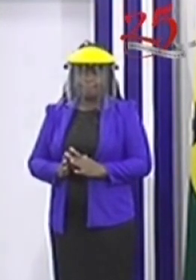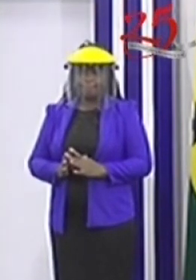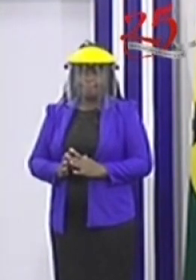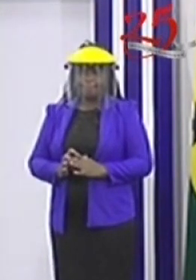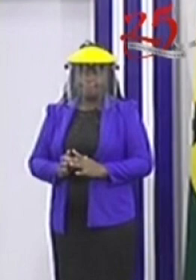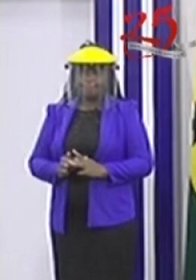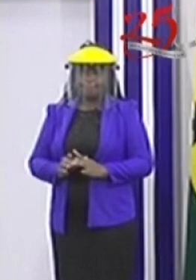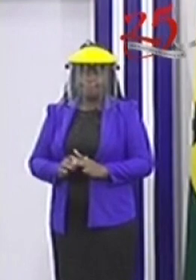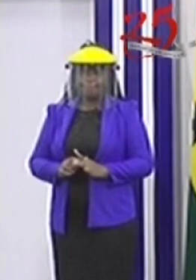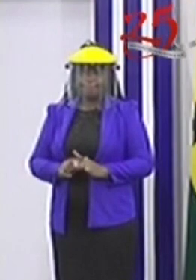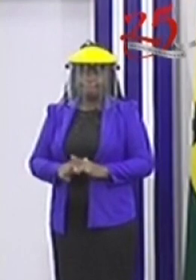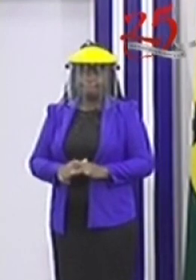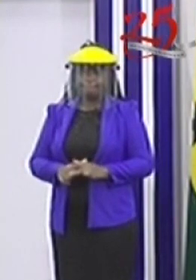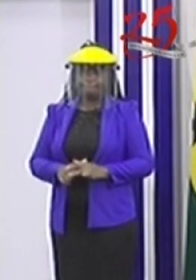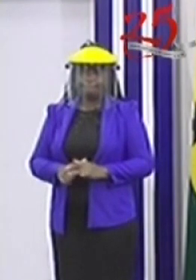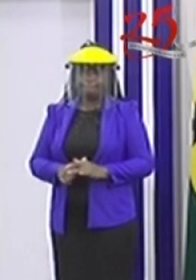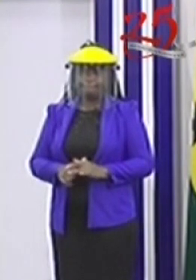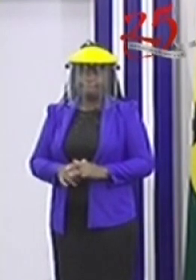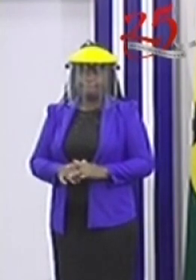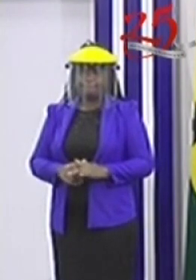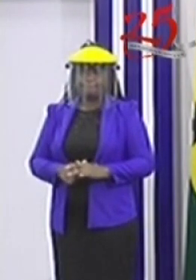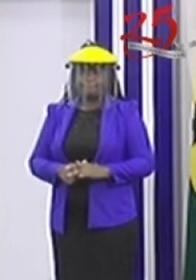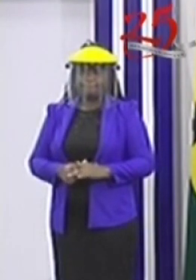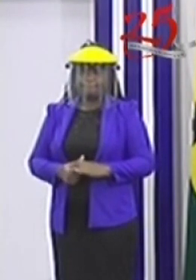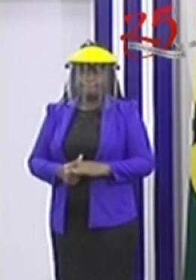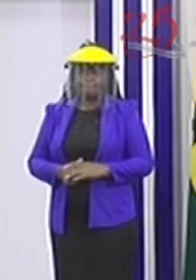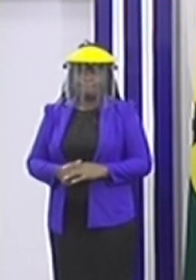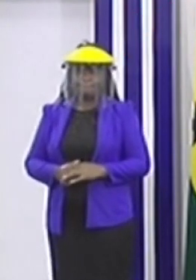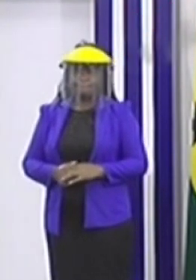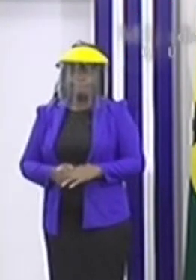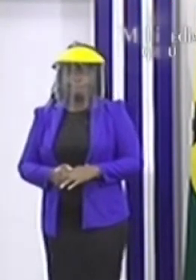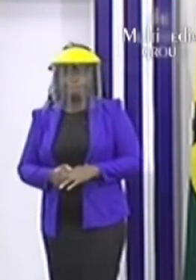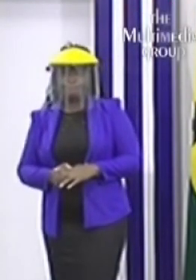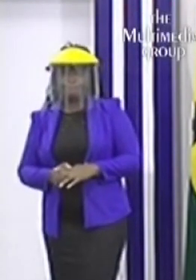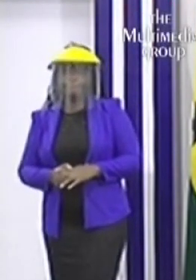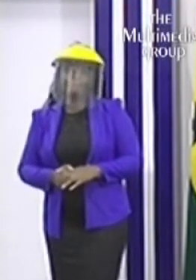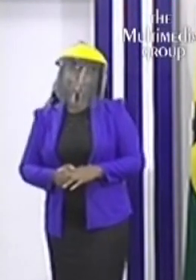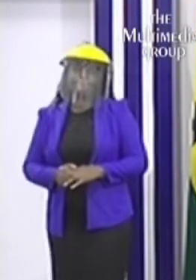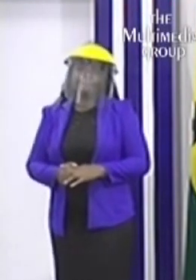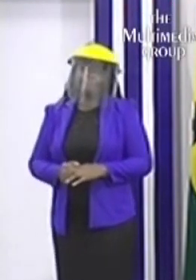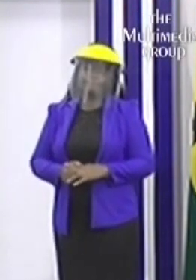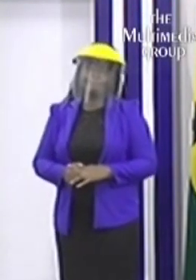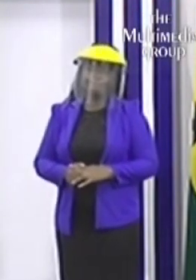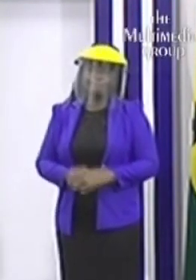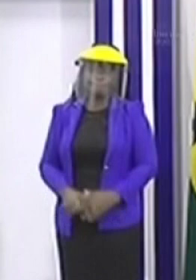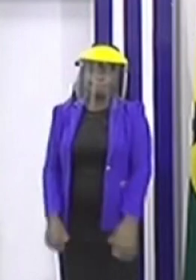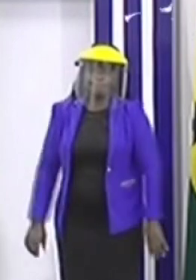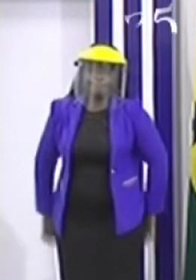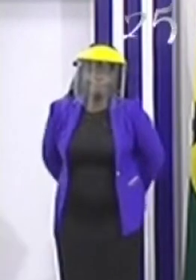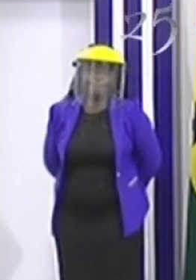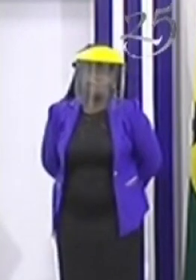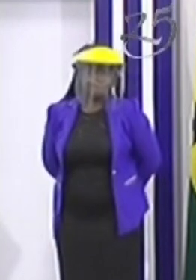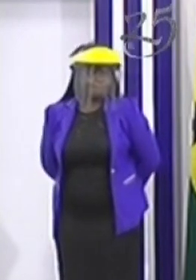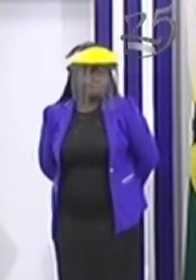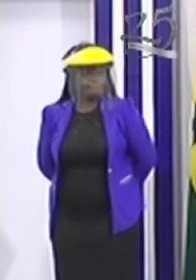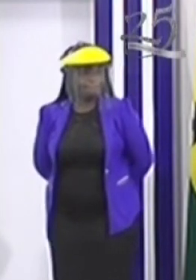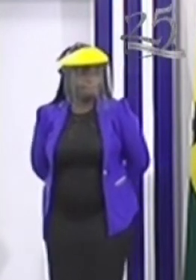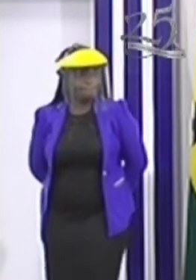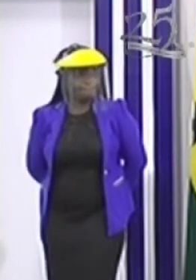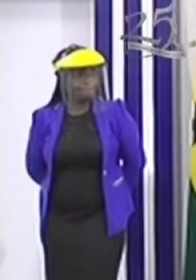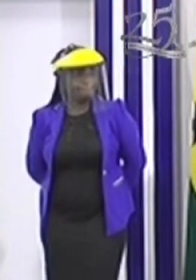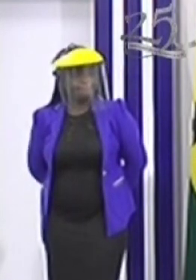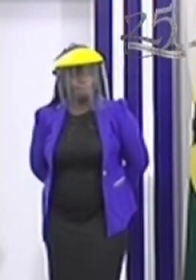we'll be giving update on the status of the over 200 deportees from Kuwait. We need an update from